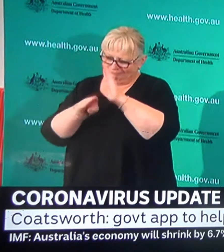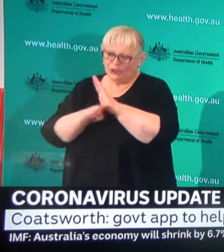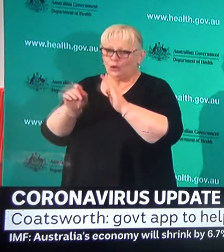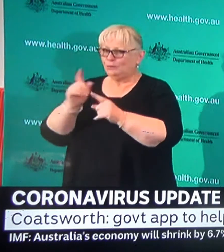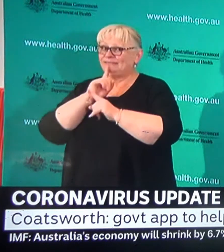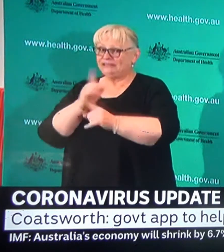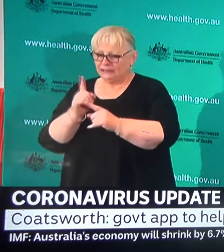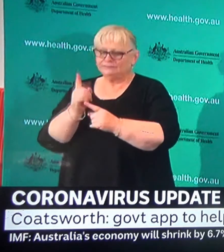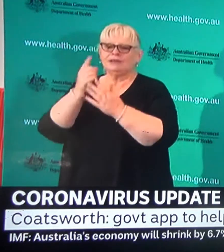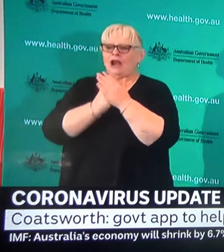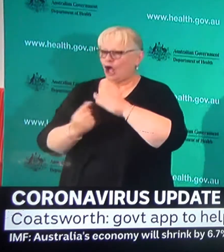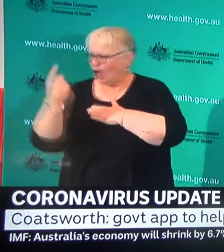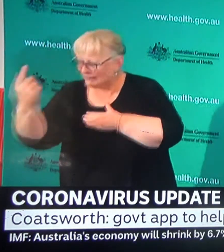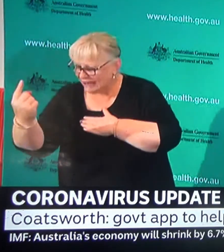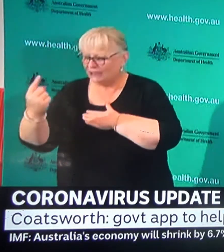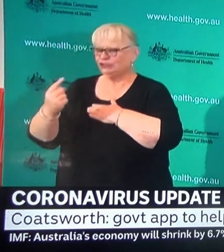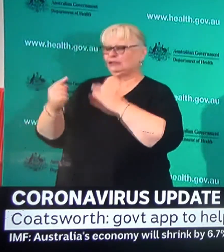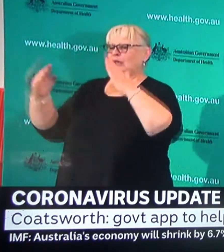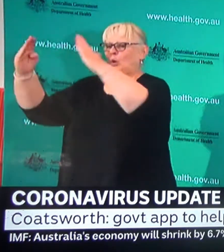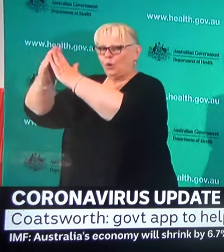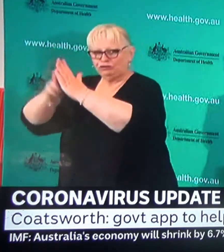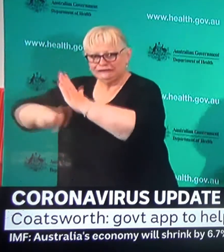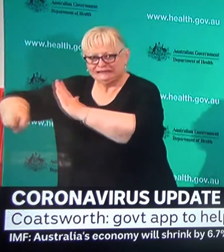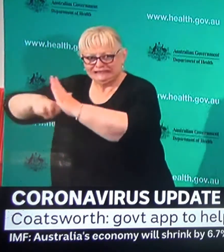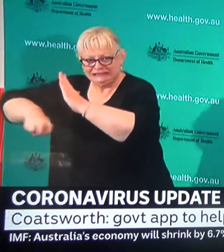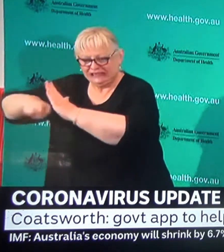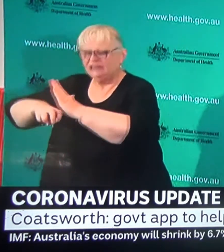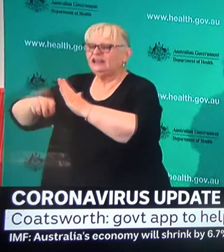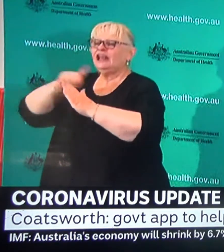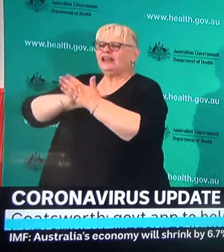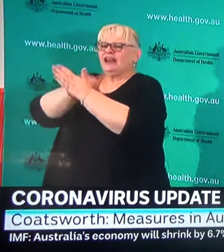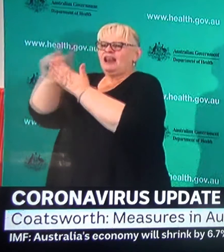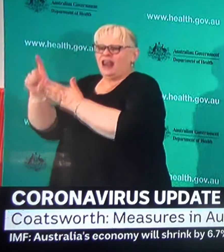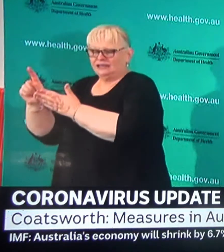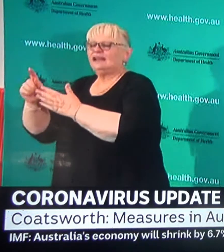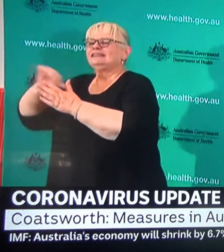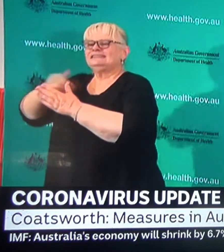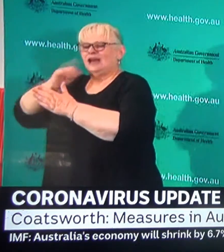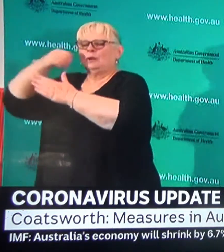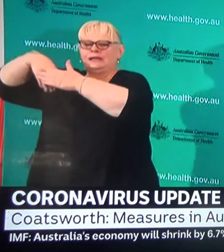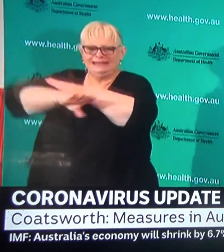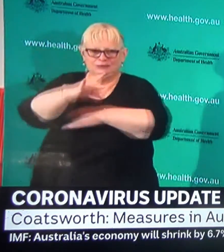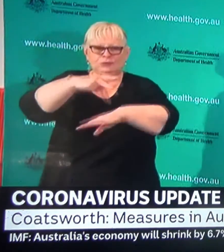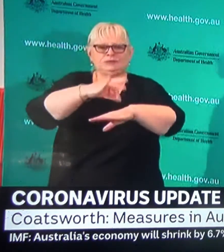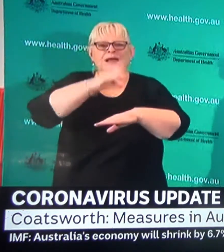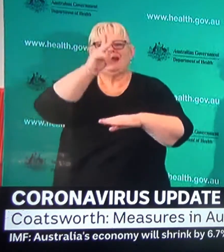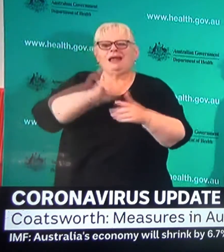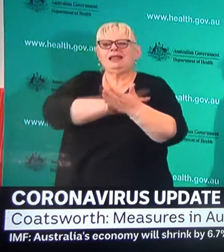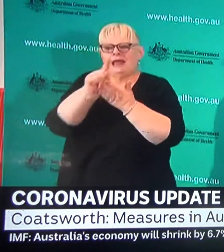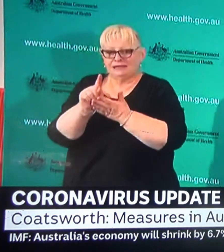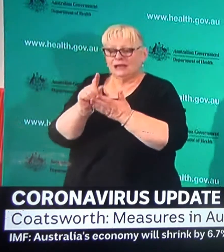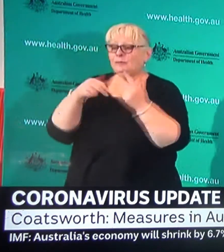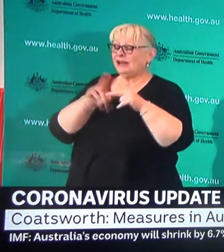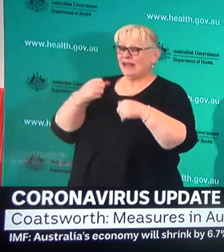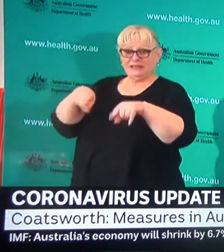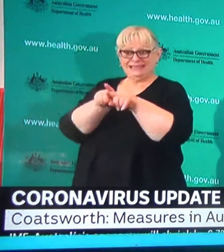advised: isolation, quarantine, and then there'll be a reintroduction of staff back into the hospital. So should there be outbreaks